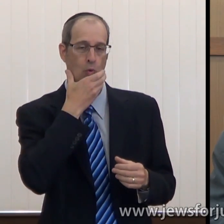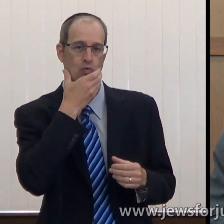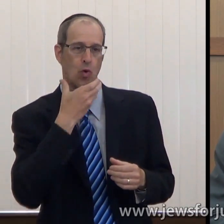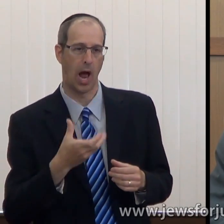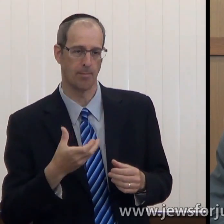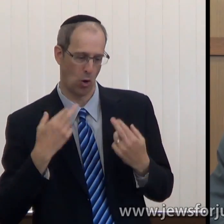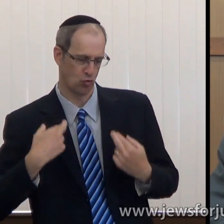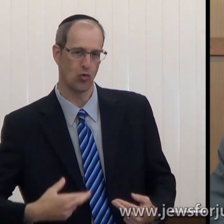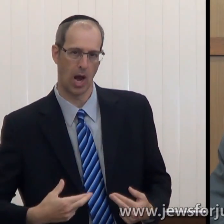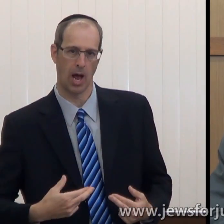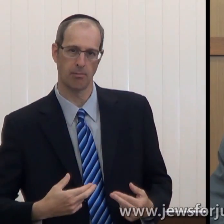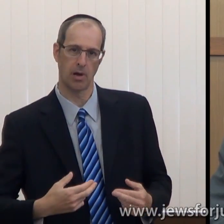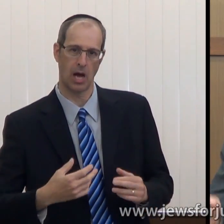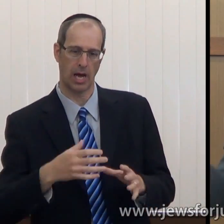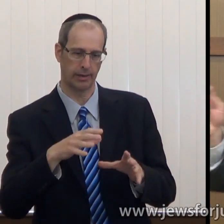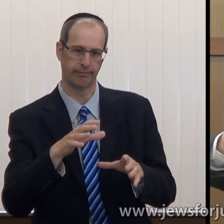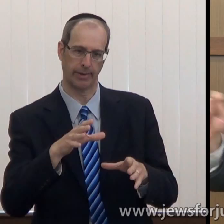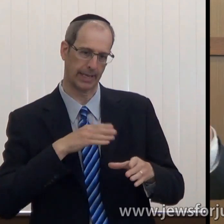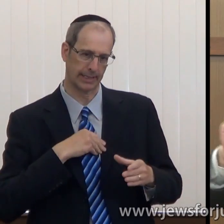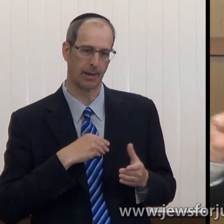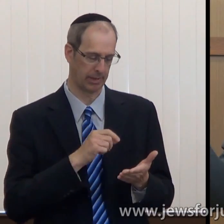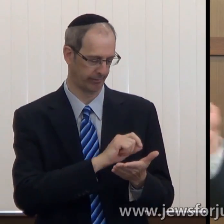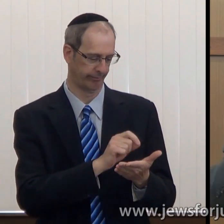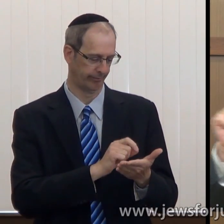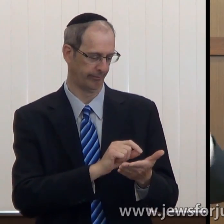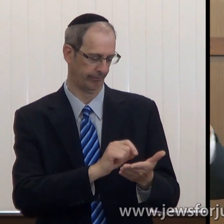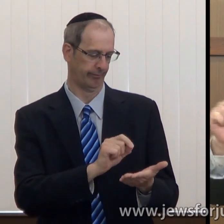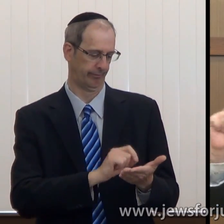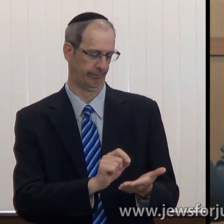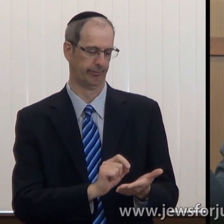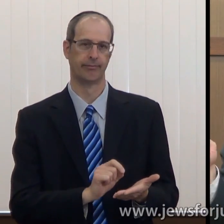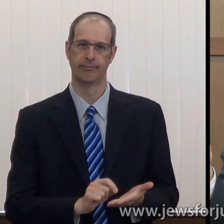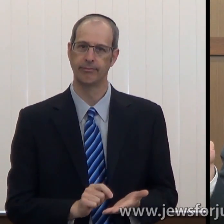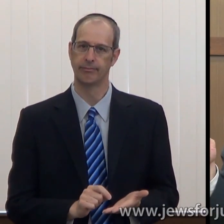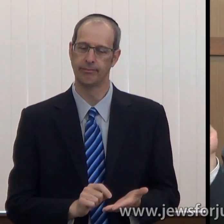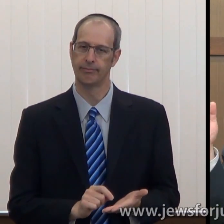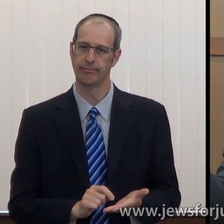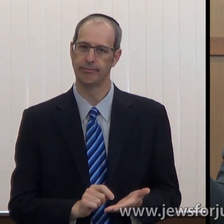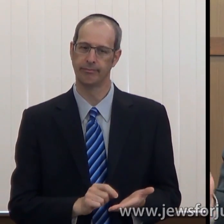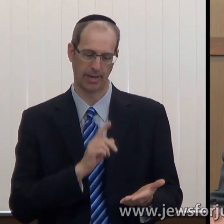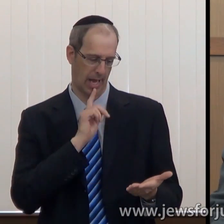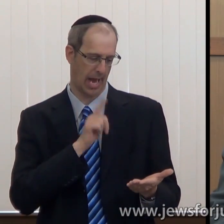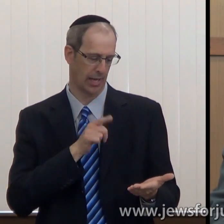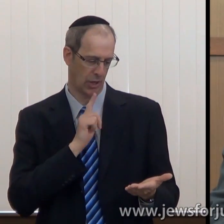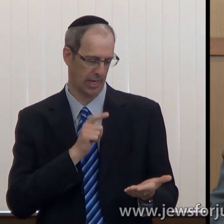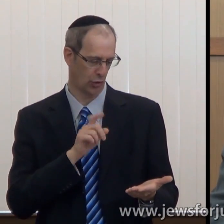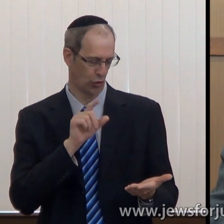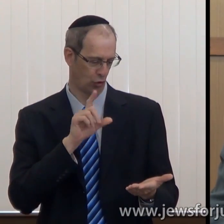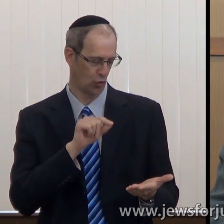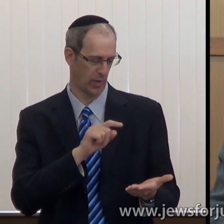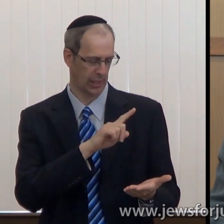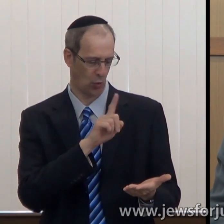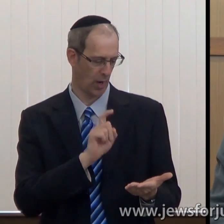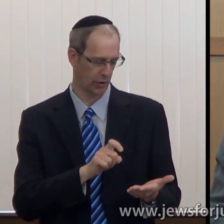this test and he fills out the questions. He has to answer 20 questions.